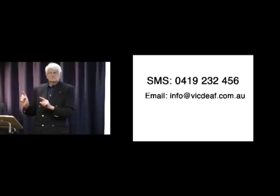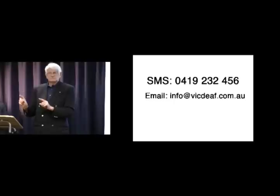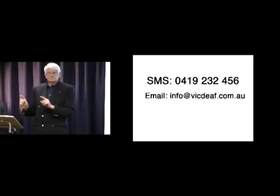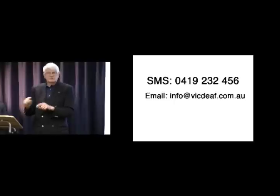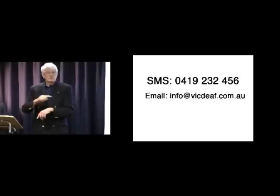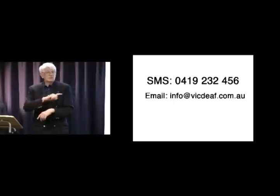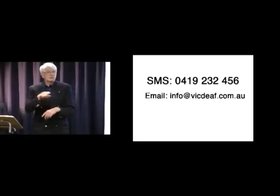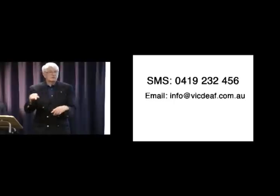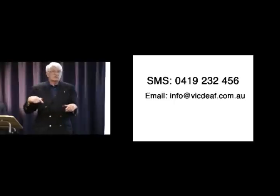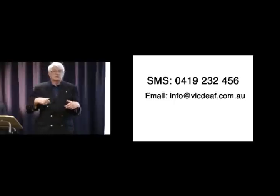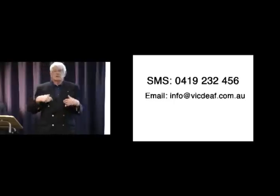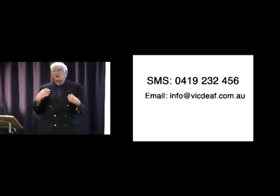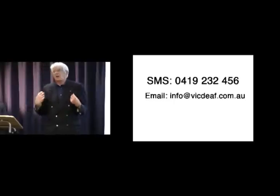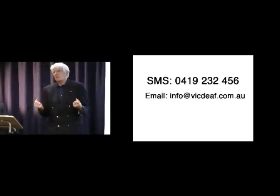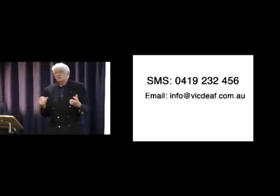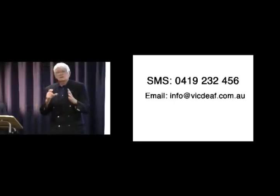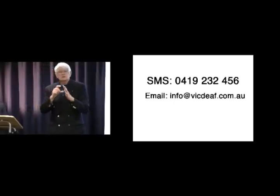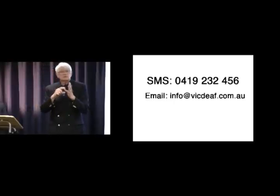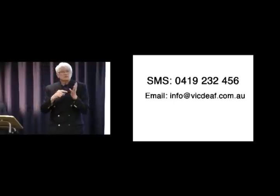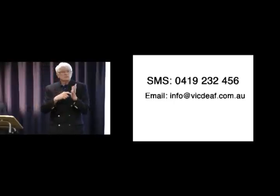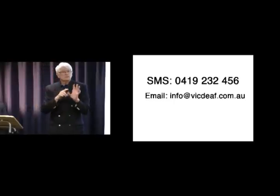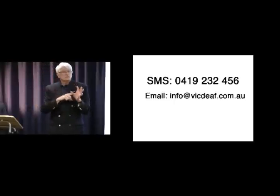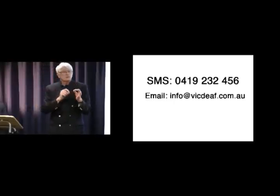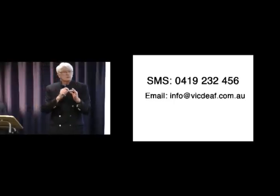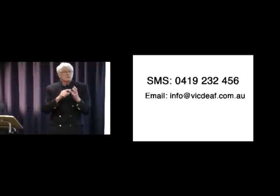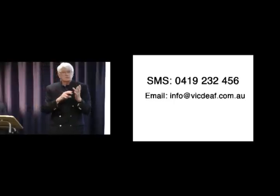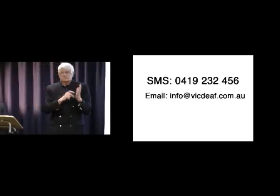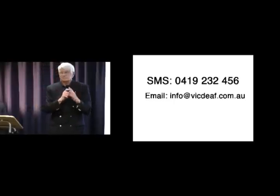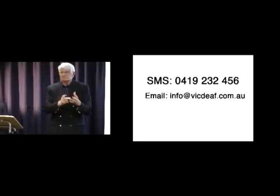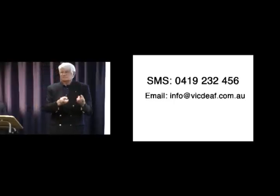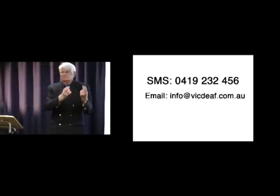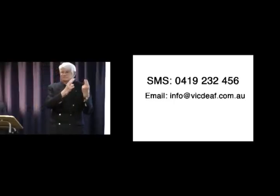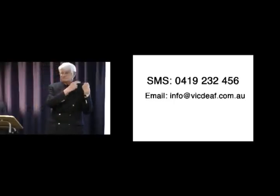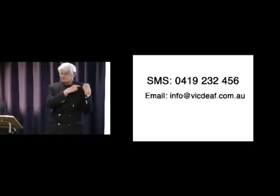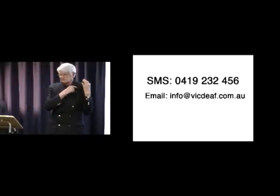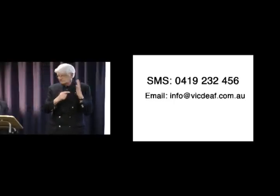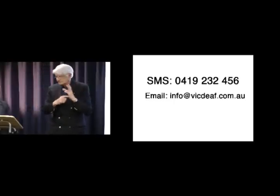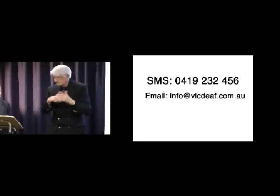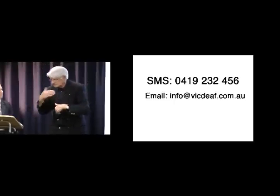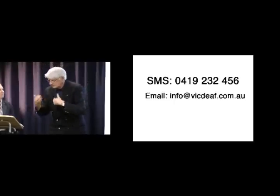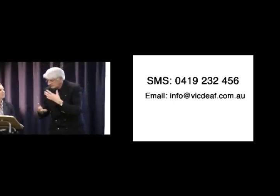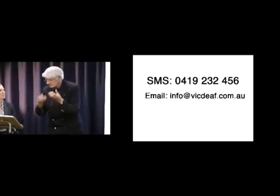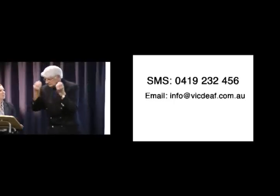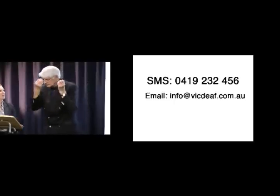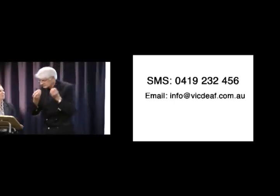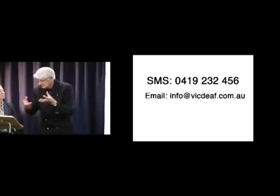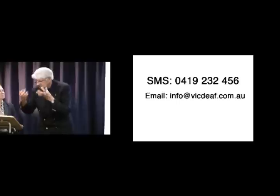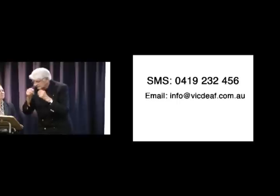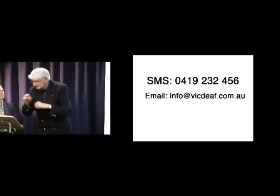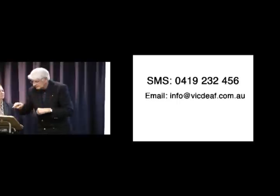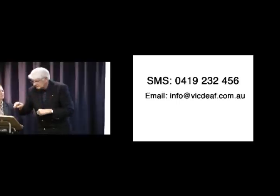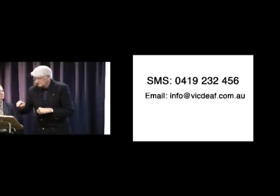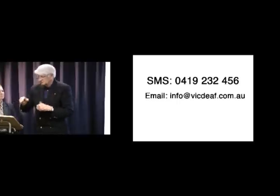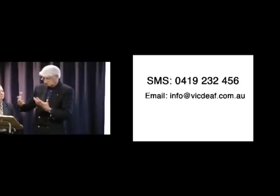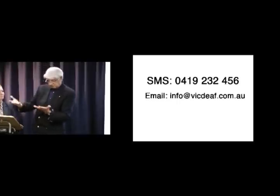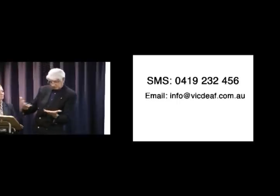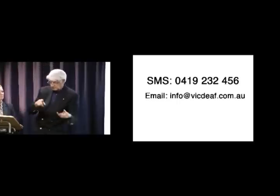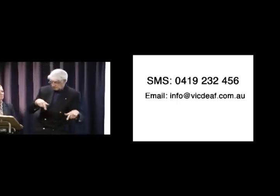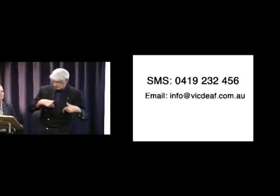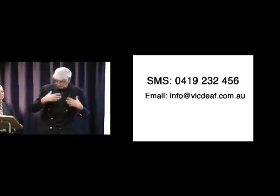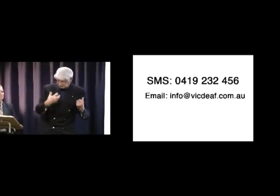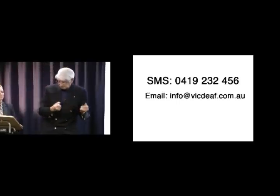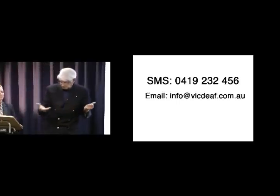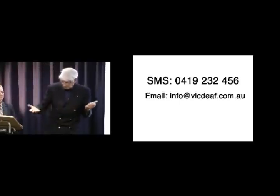on, what's going to happen to those kids? They're going to walk in our shoes. And we do have a responsibility to pass